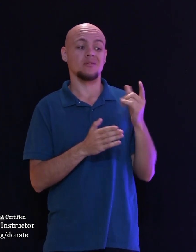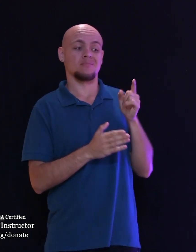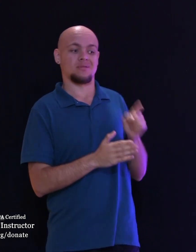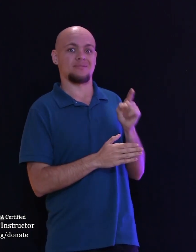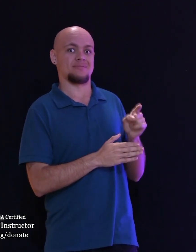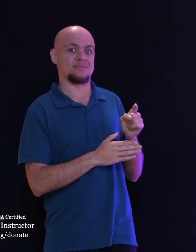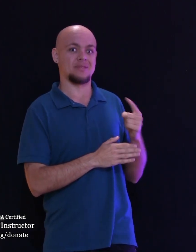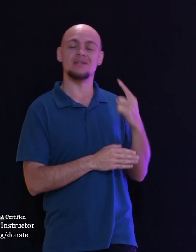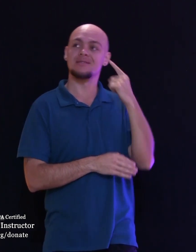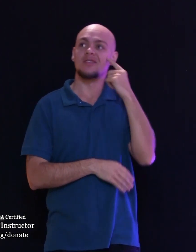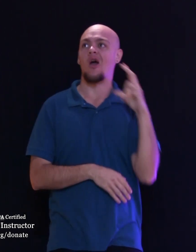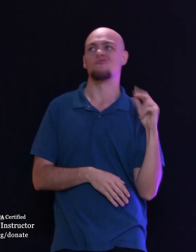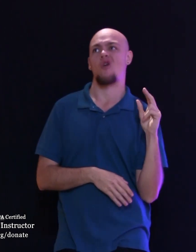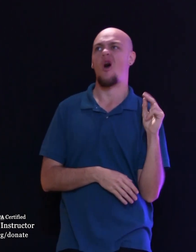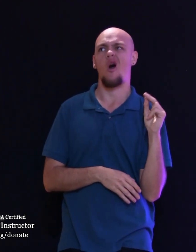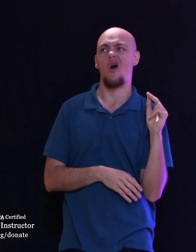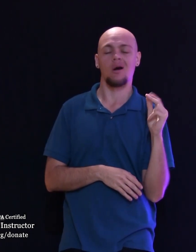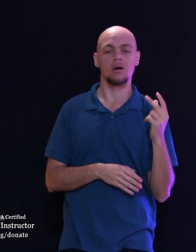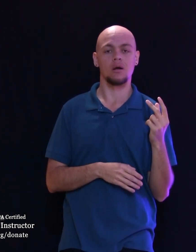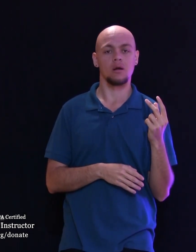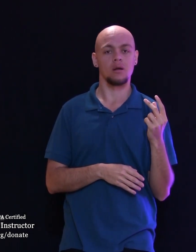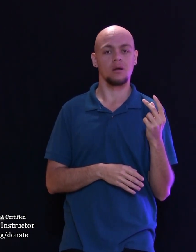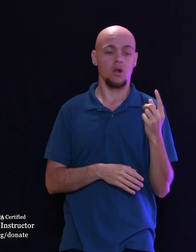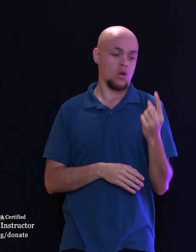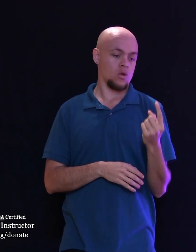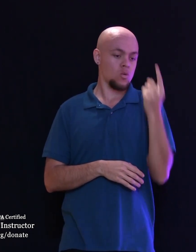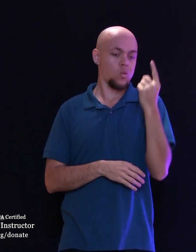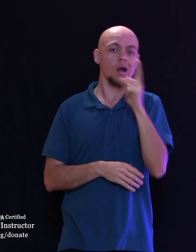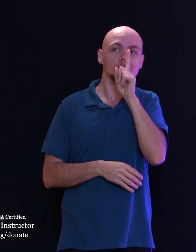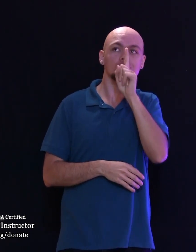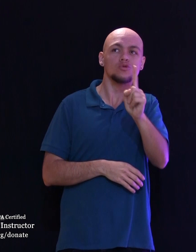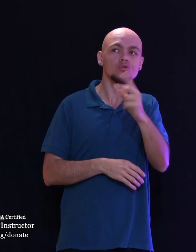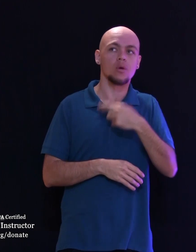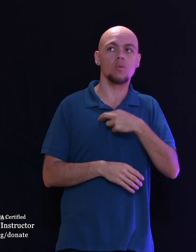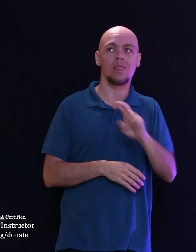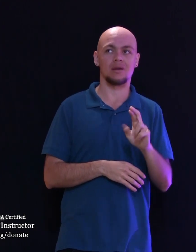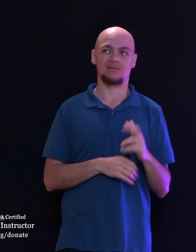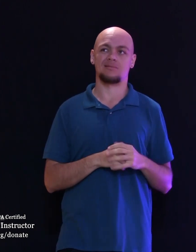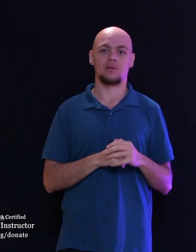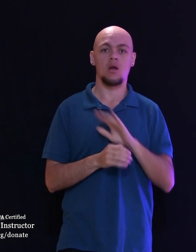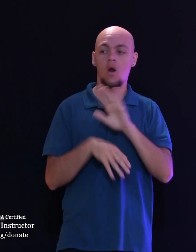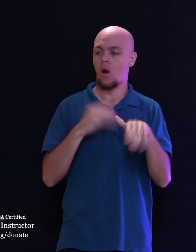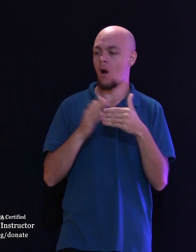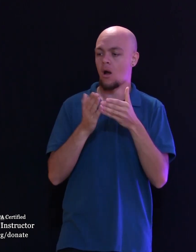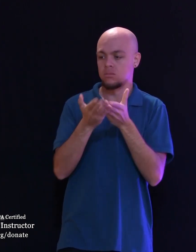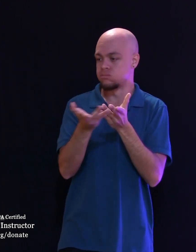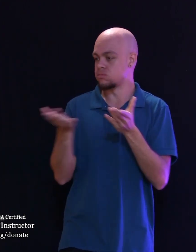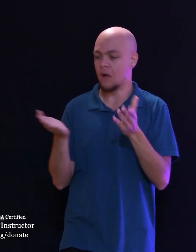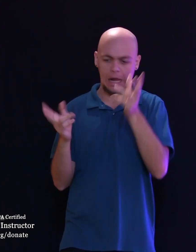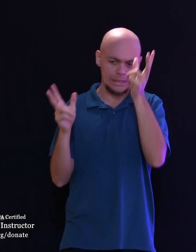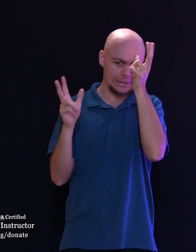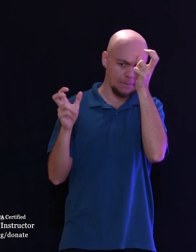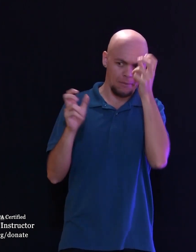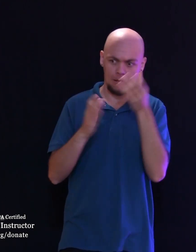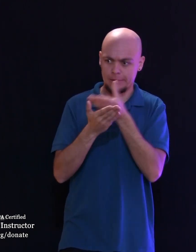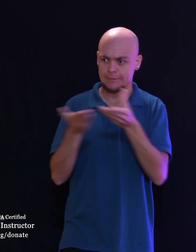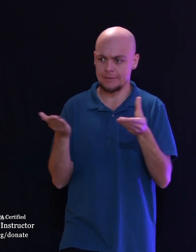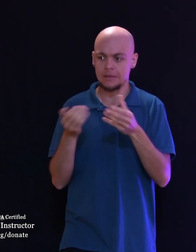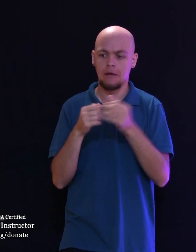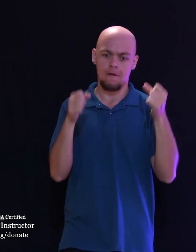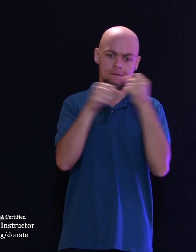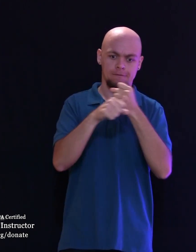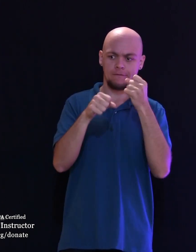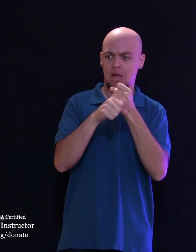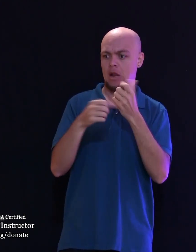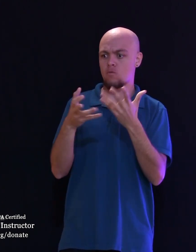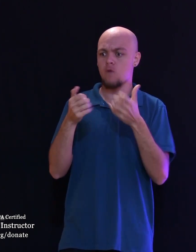who are like, no, there's only one true religion, all the rest of them, demonic, are